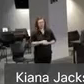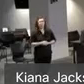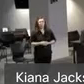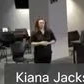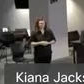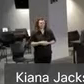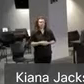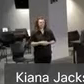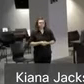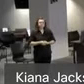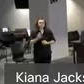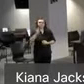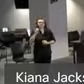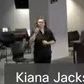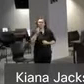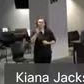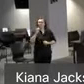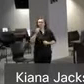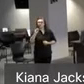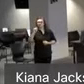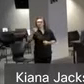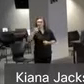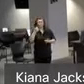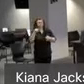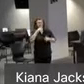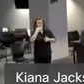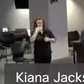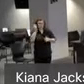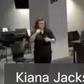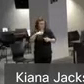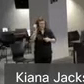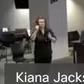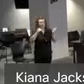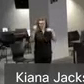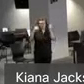Seconded by Roger Folsom. All in favor, say aye. Aye.